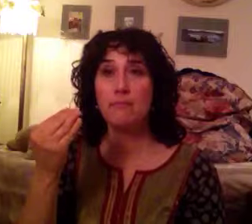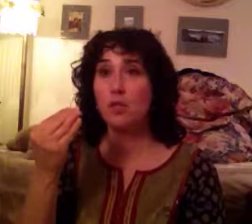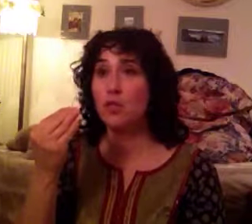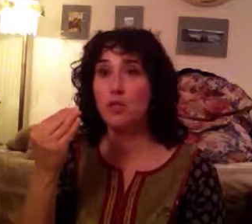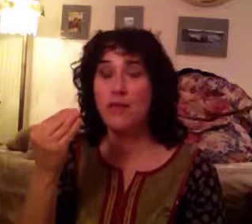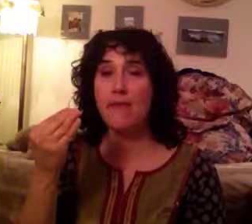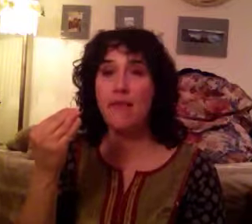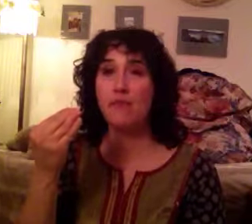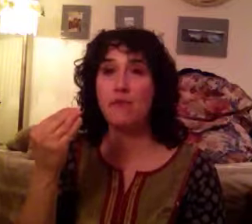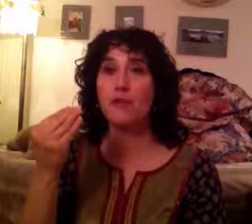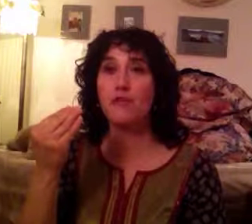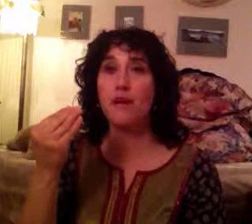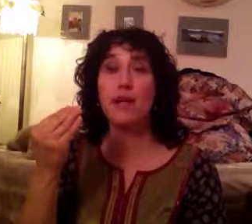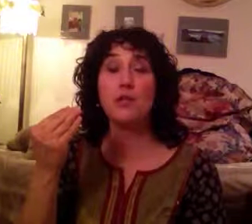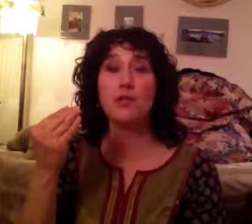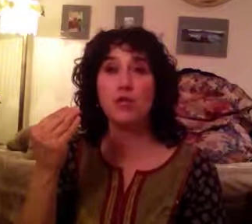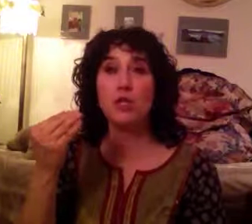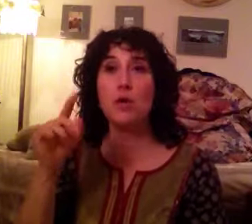You can do that, and that's perfectly fine. You could do it